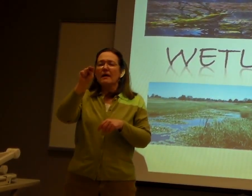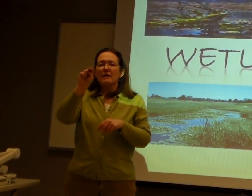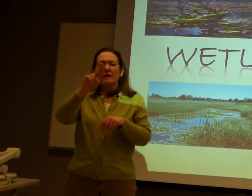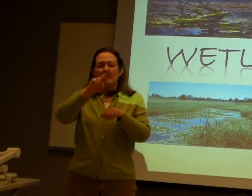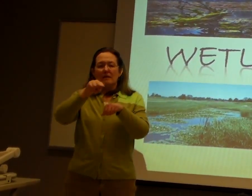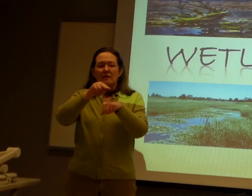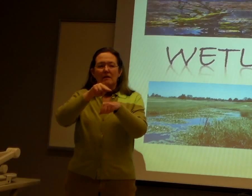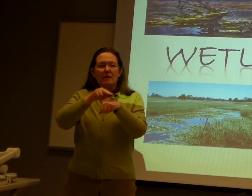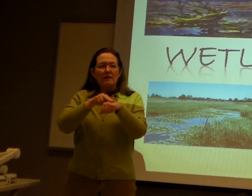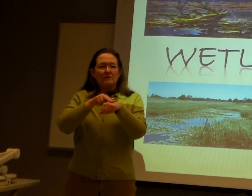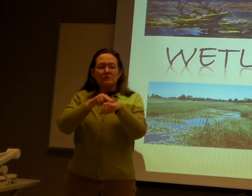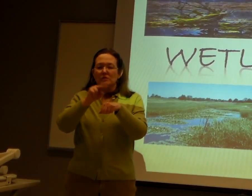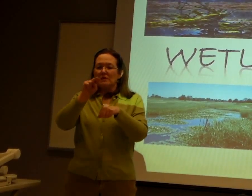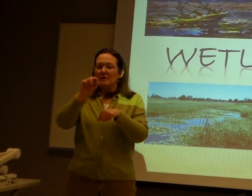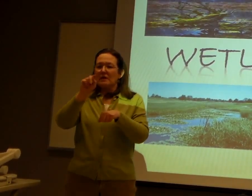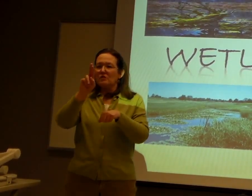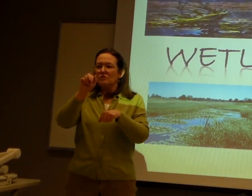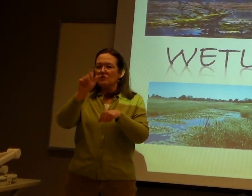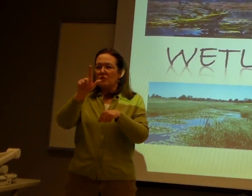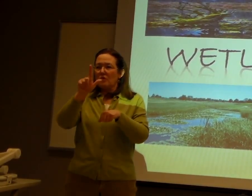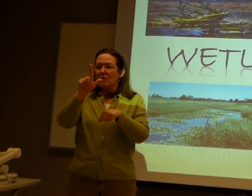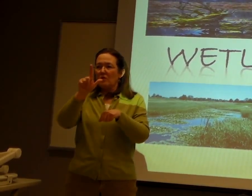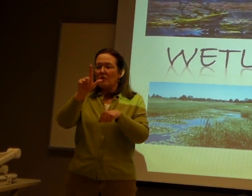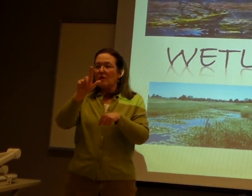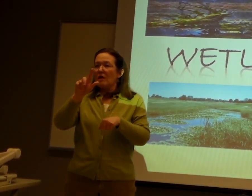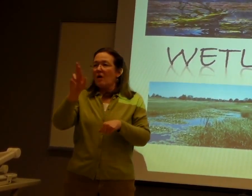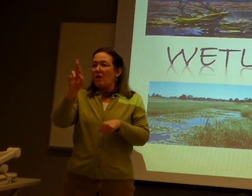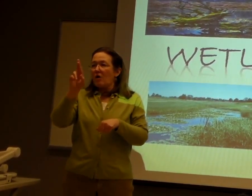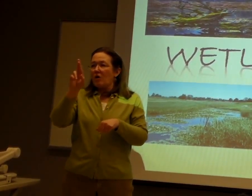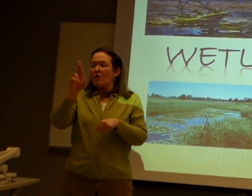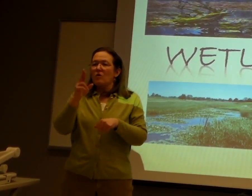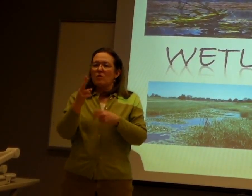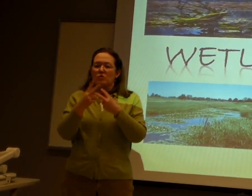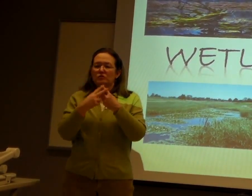under the Natural Resource Conservation Services.